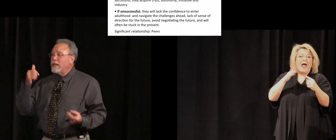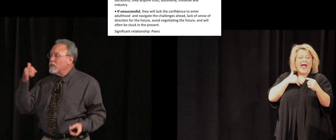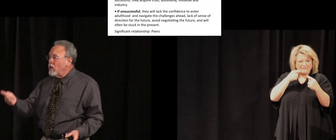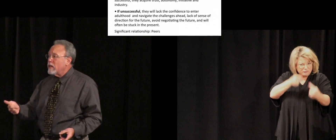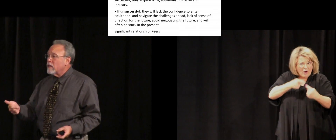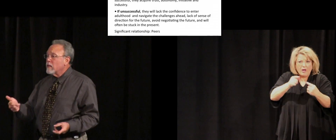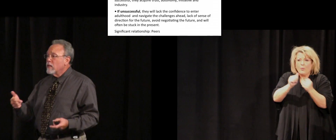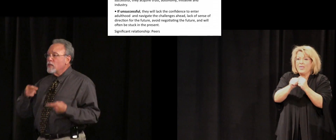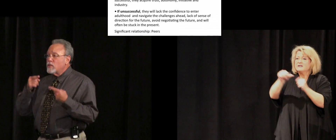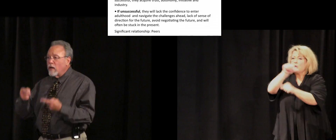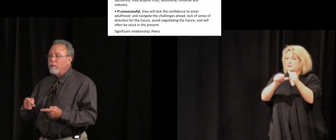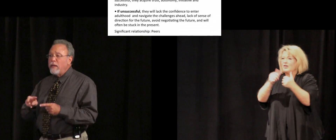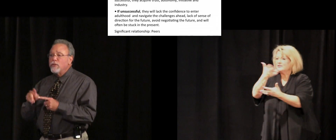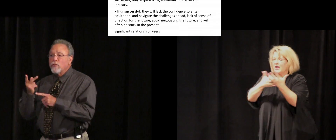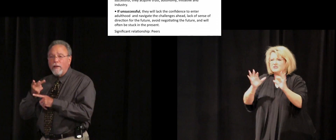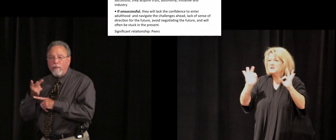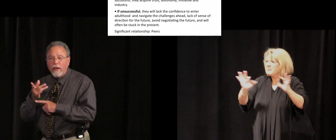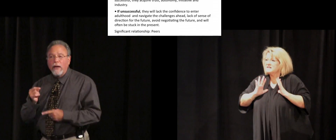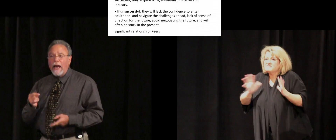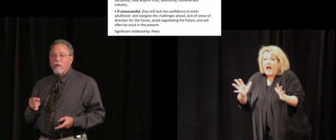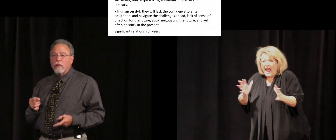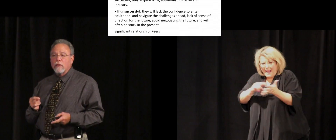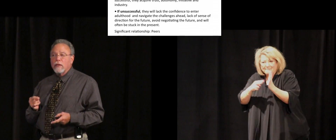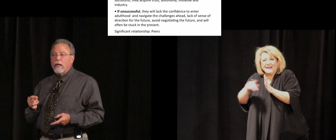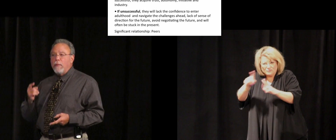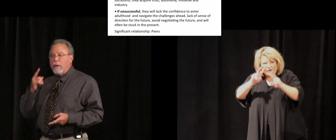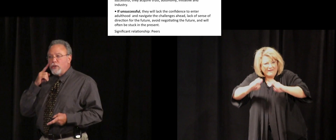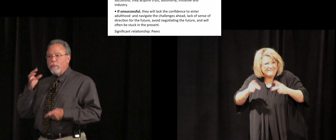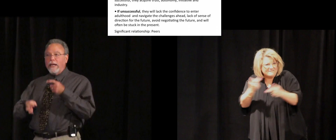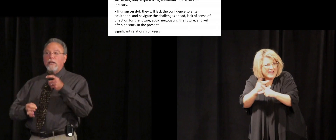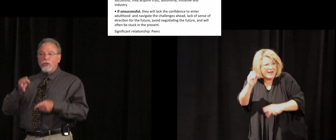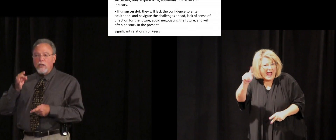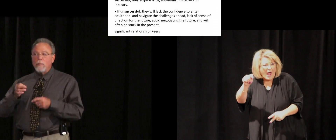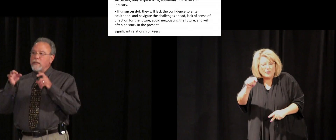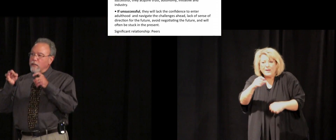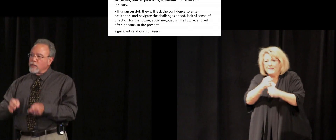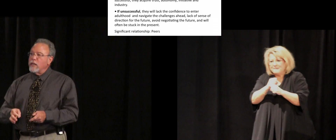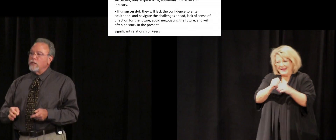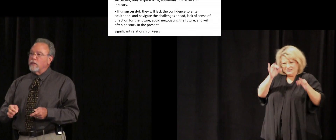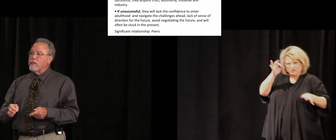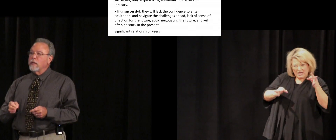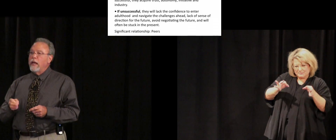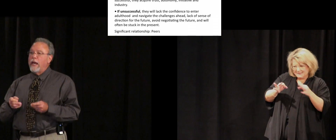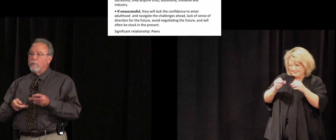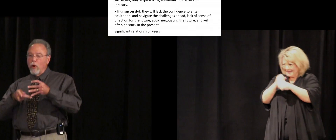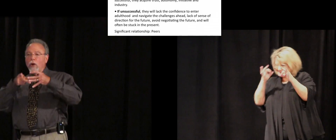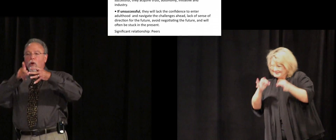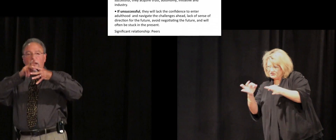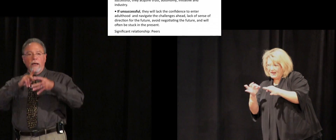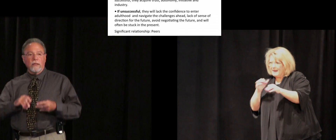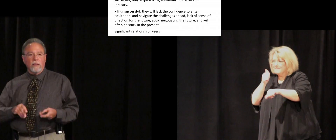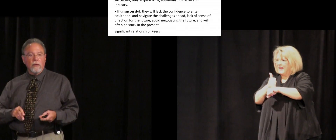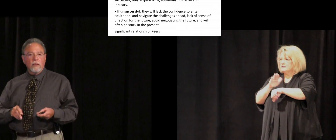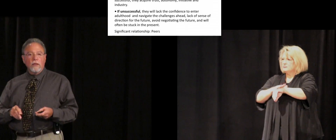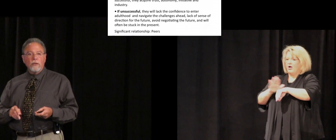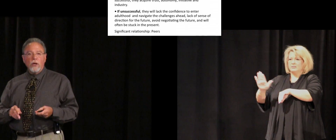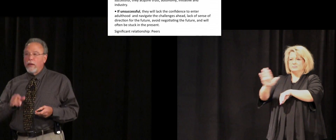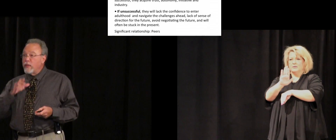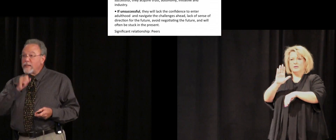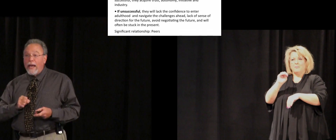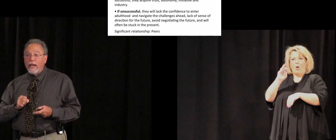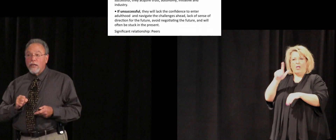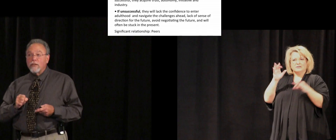And these are hard issues, and we're going to talk about emotional development next. And I think I've got about